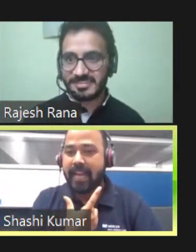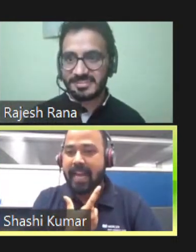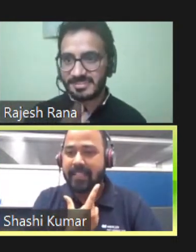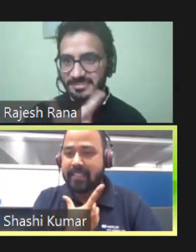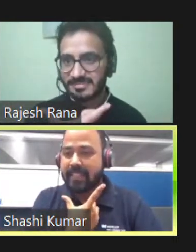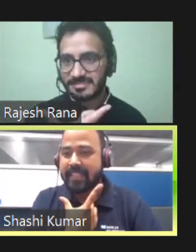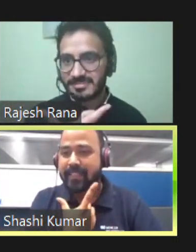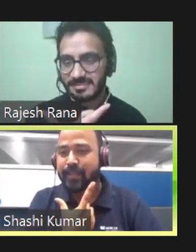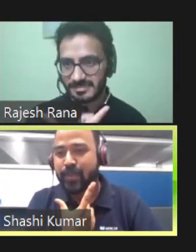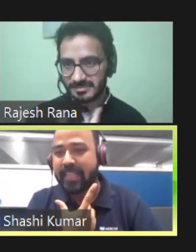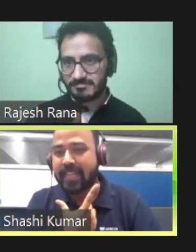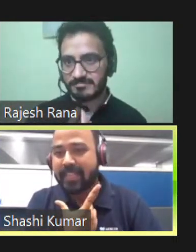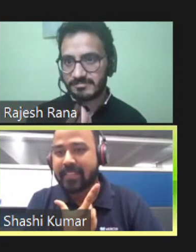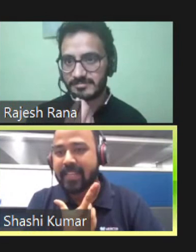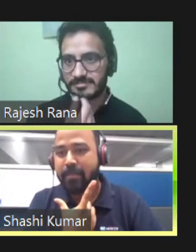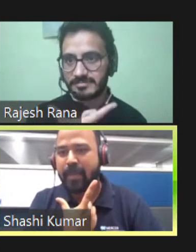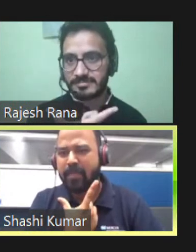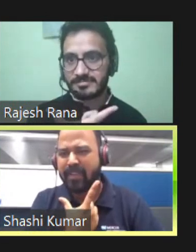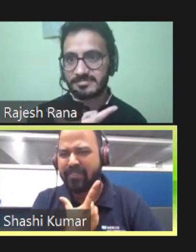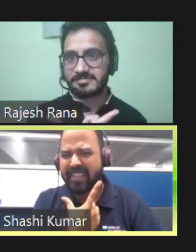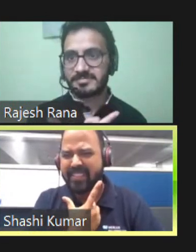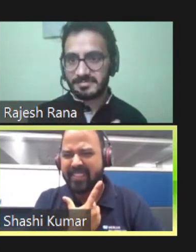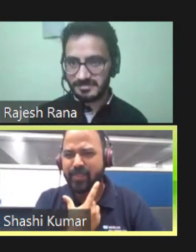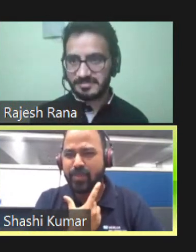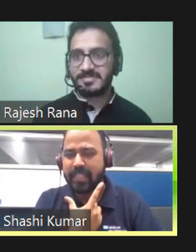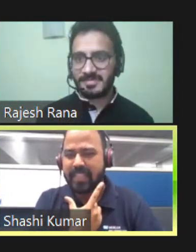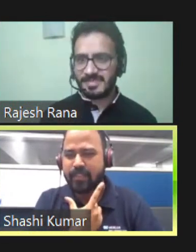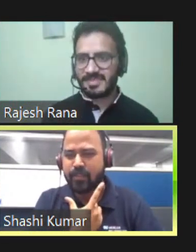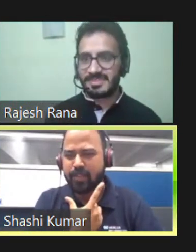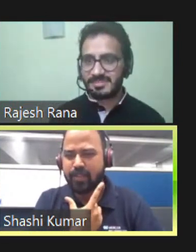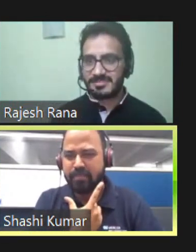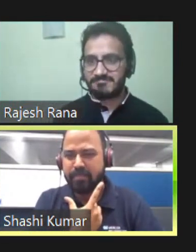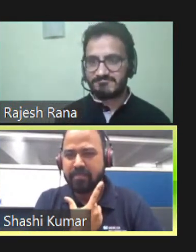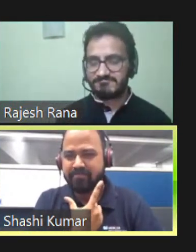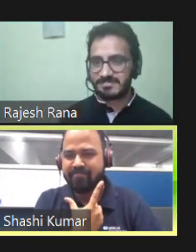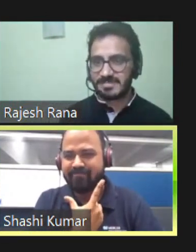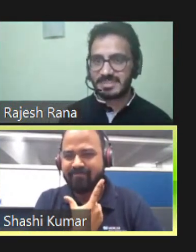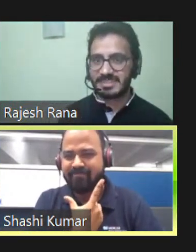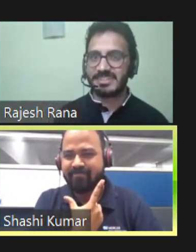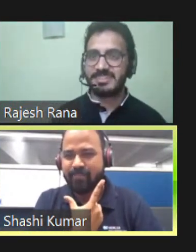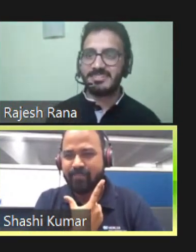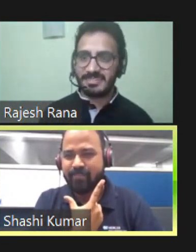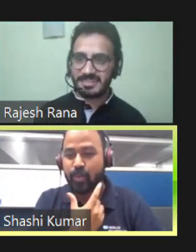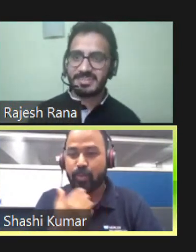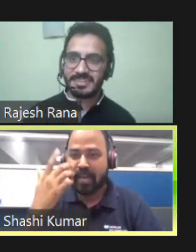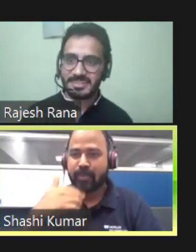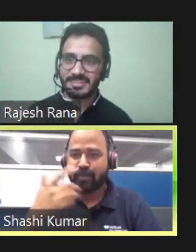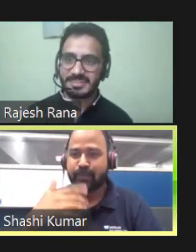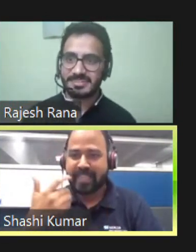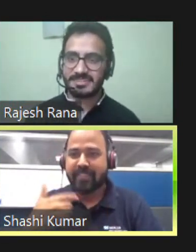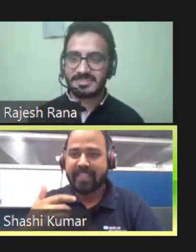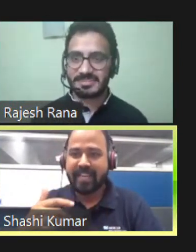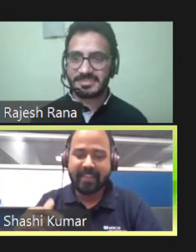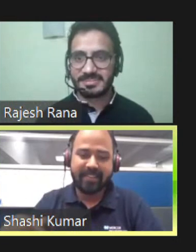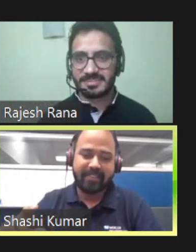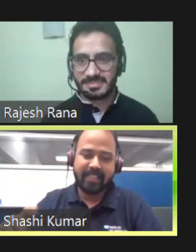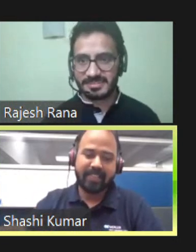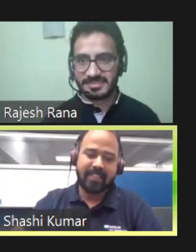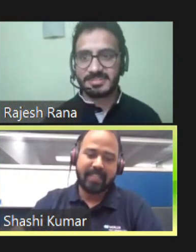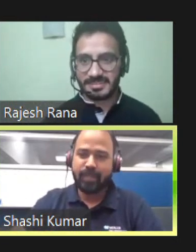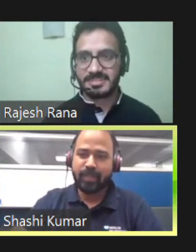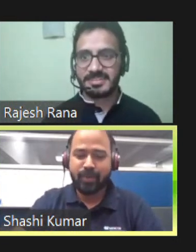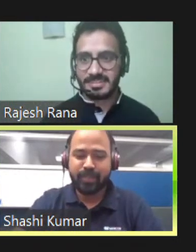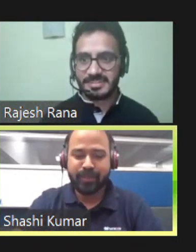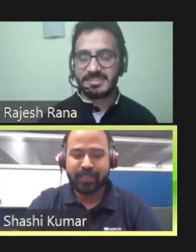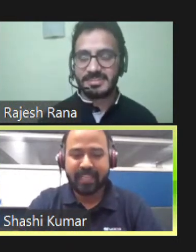the hand. He's showing that he's happy, but face is showing that he's not happy. So you have to sync with that, I think, Rajesh.